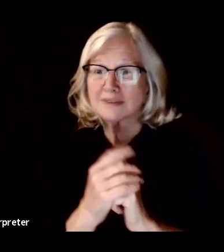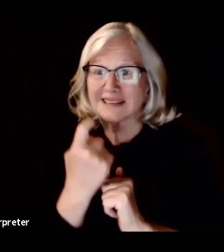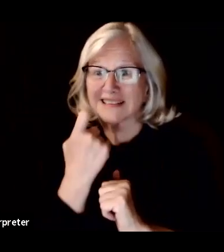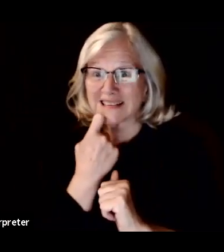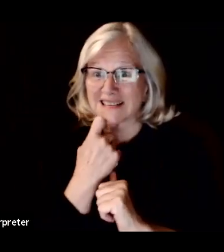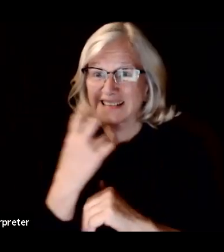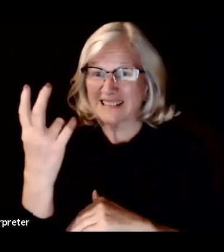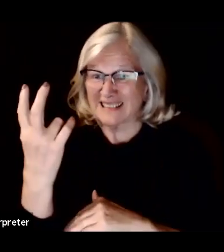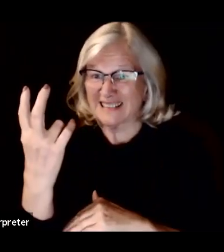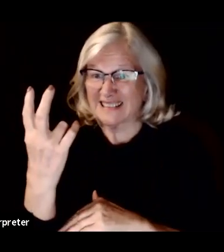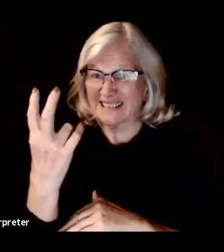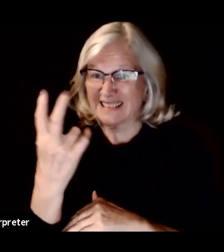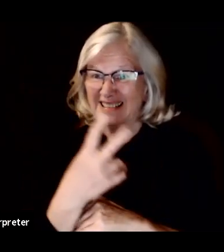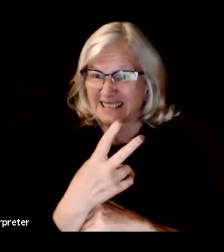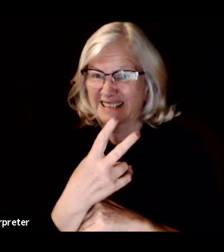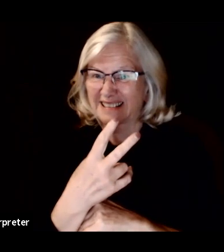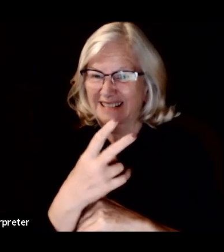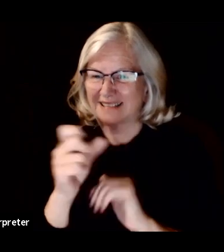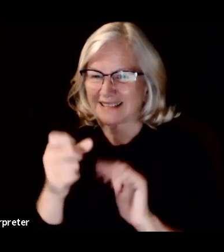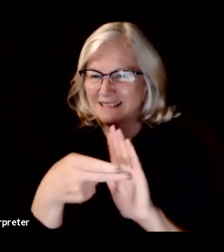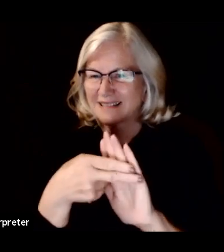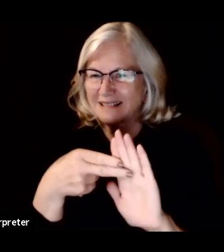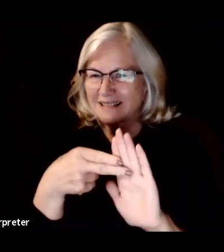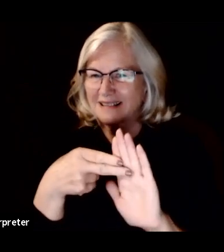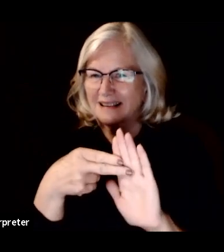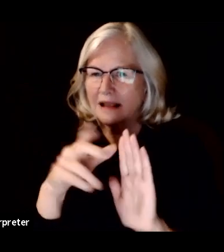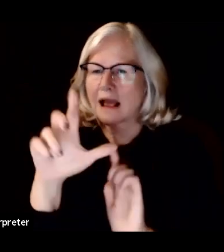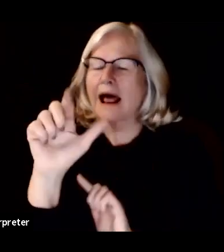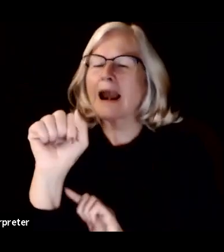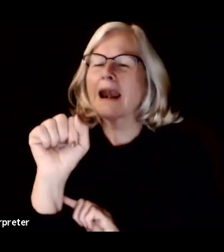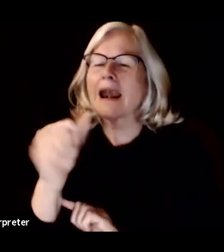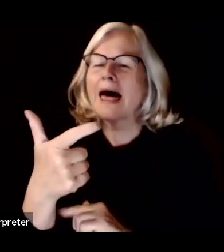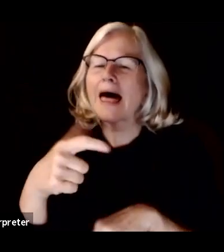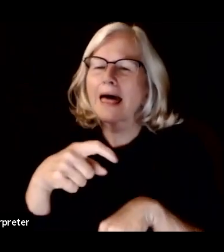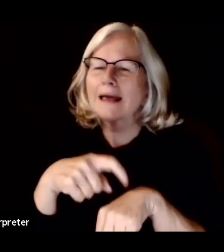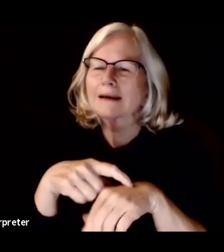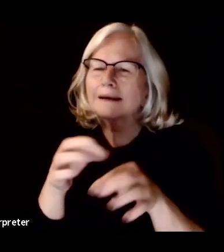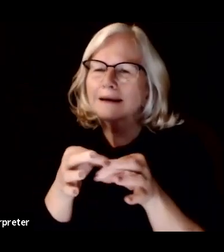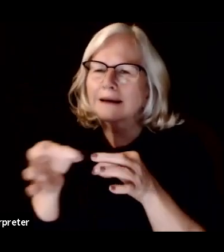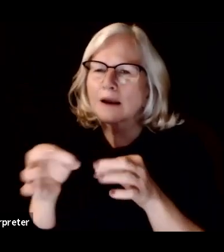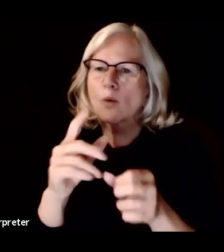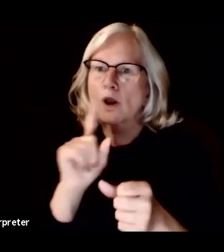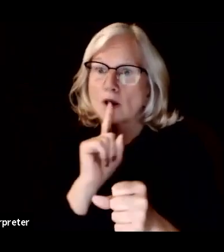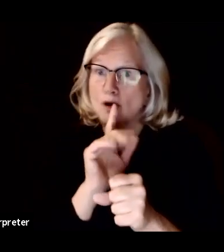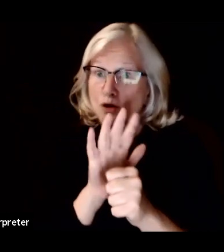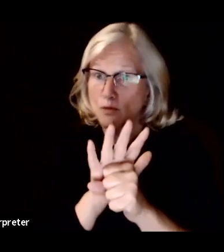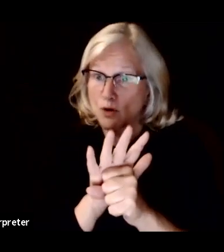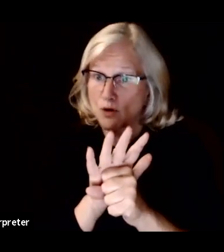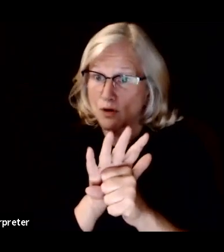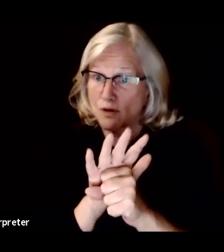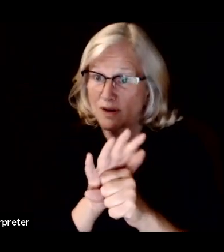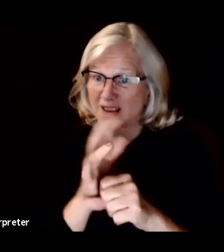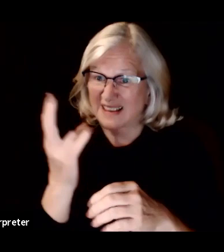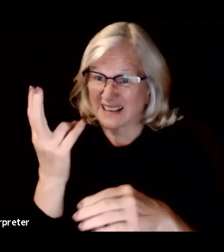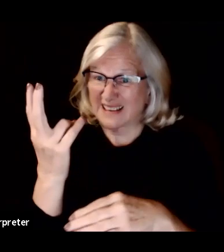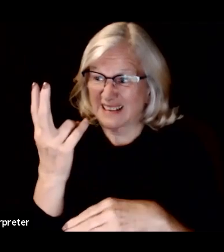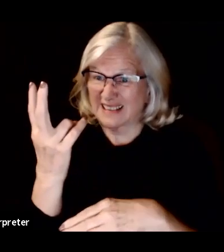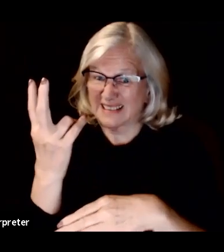during which data are still coming in and need to be verified. So the 7-day rolling average test positivity rate as of September